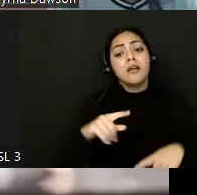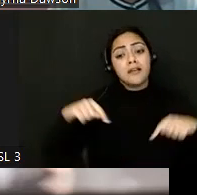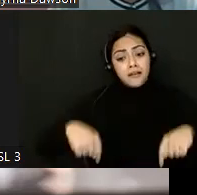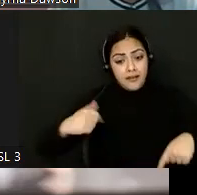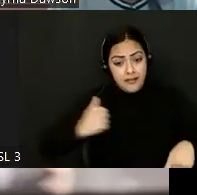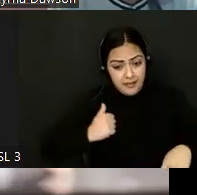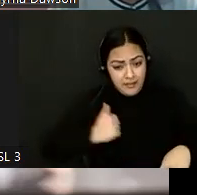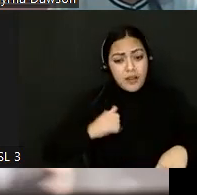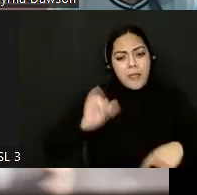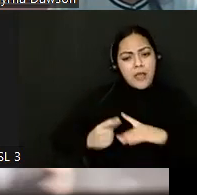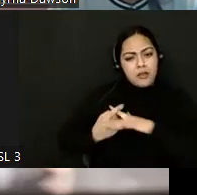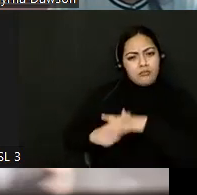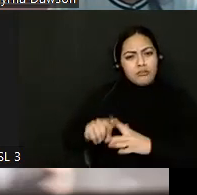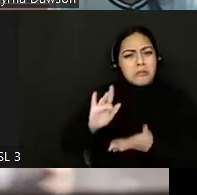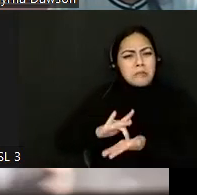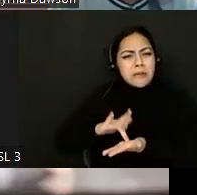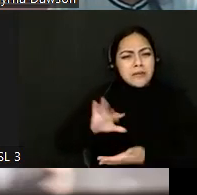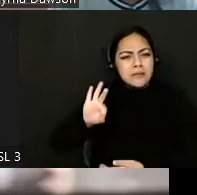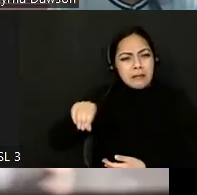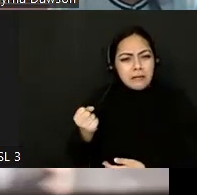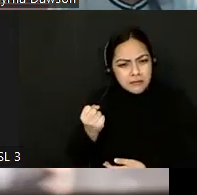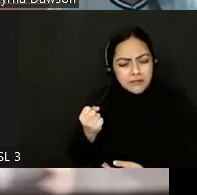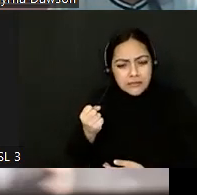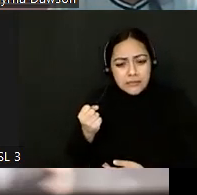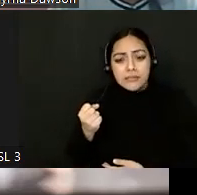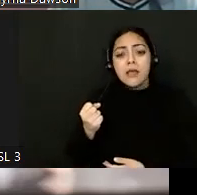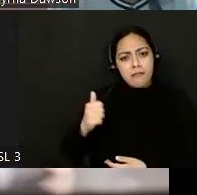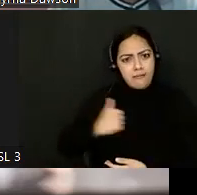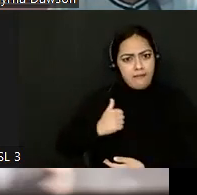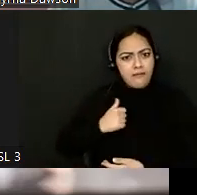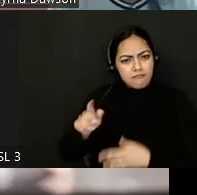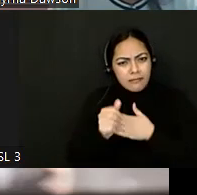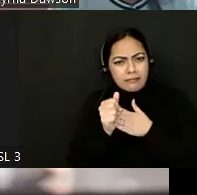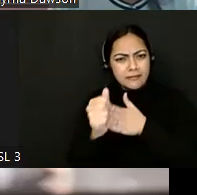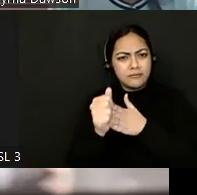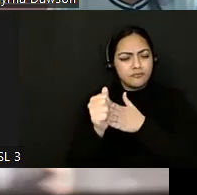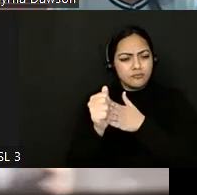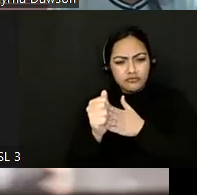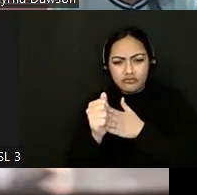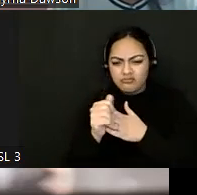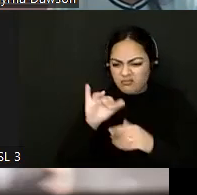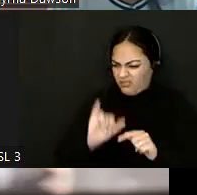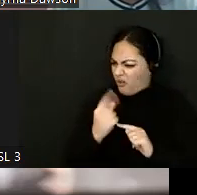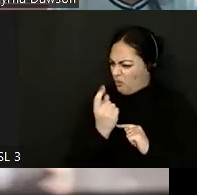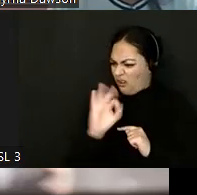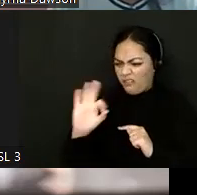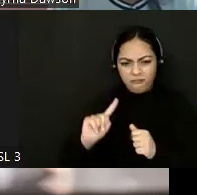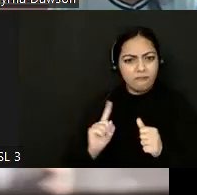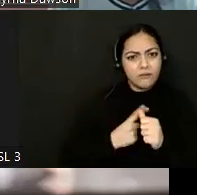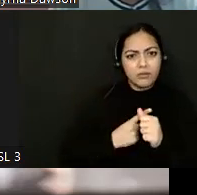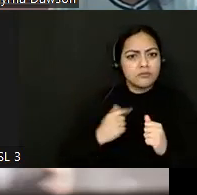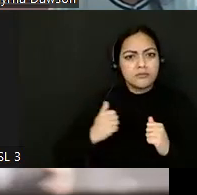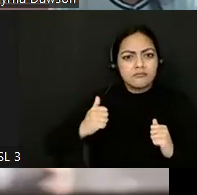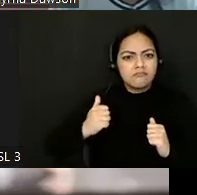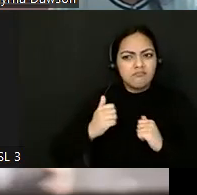At that time, Canada was seen as a leader, being one of the earliest countries to adopt numerous policy